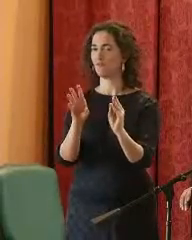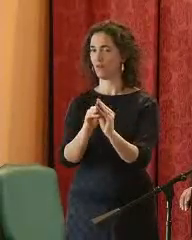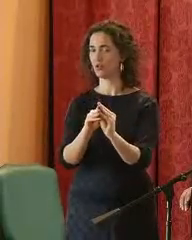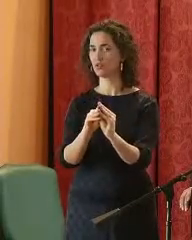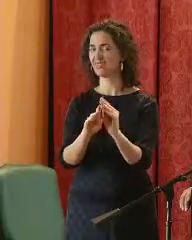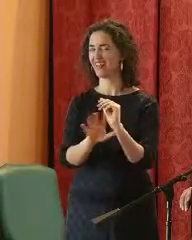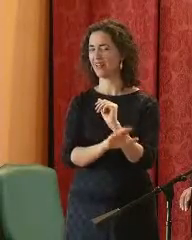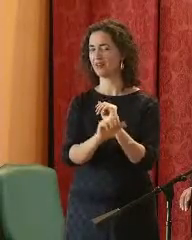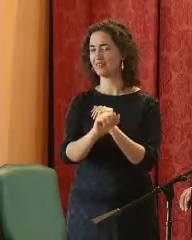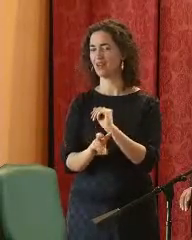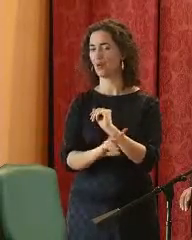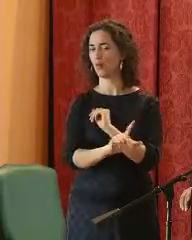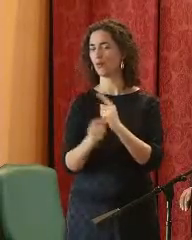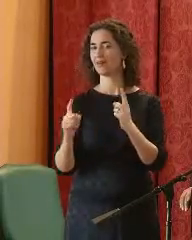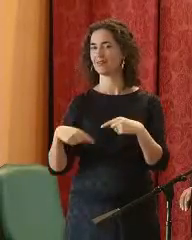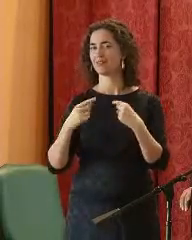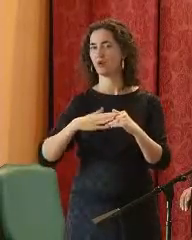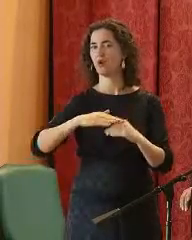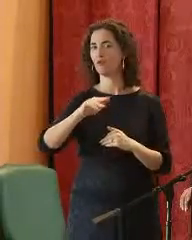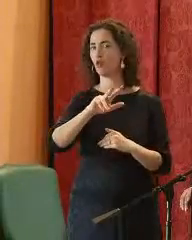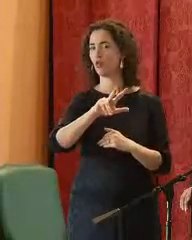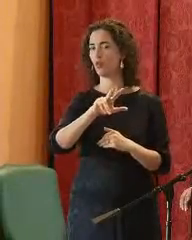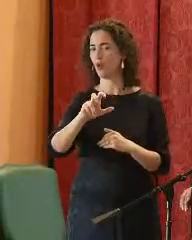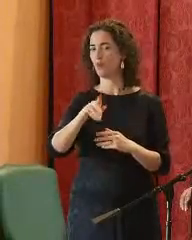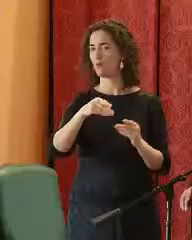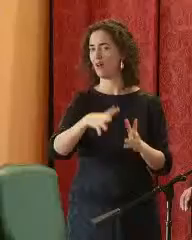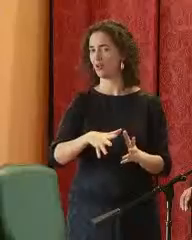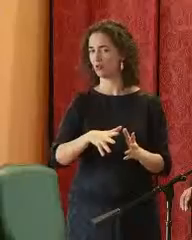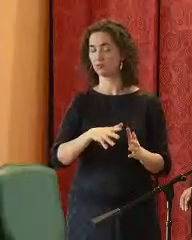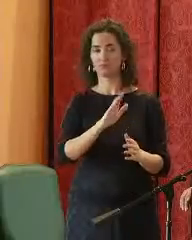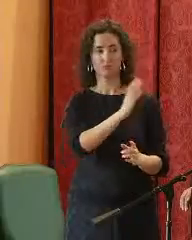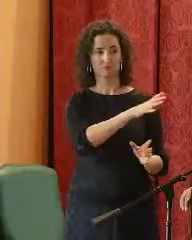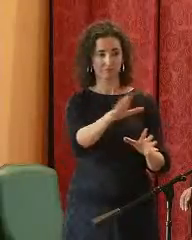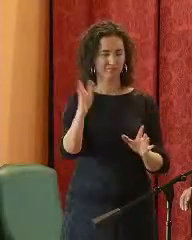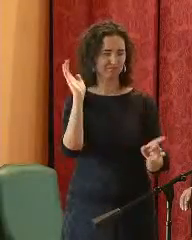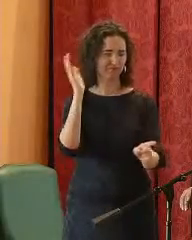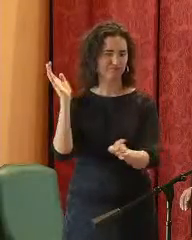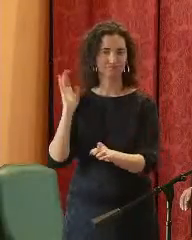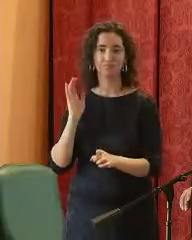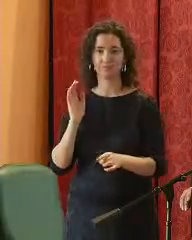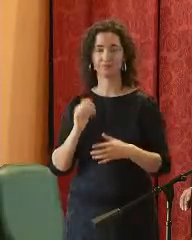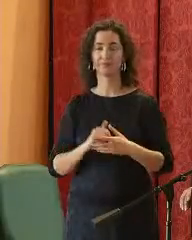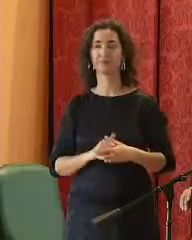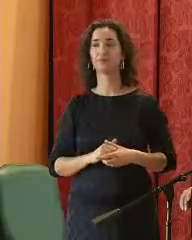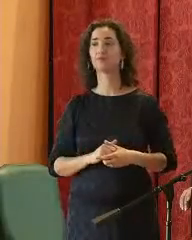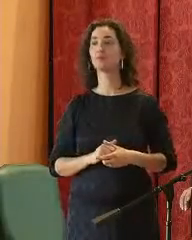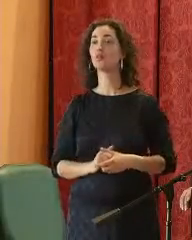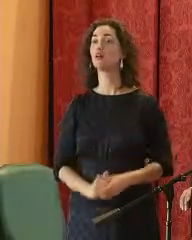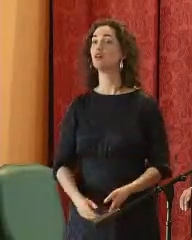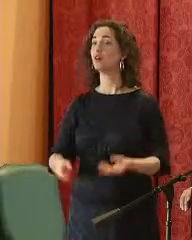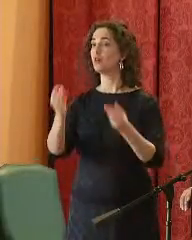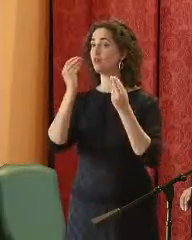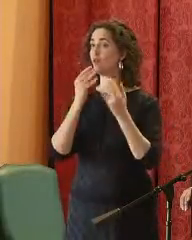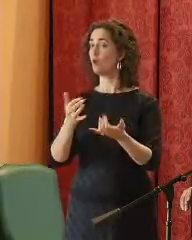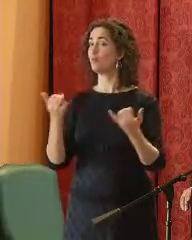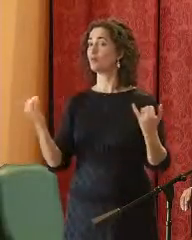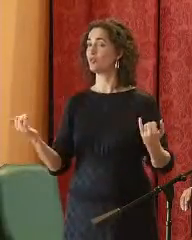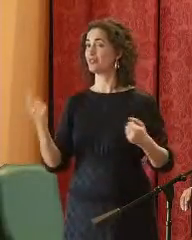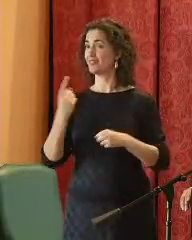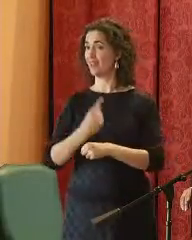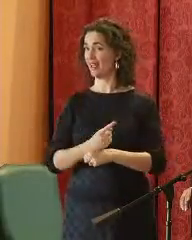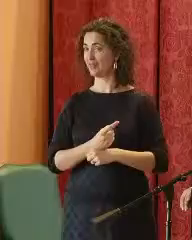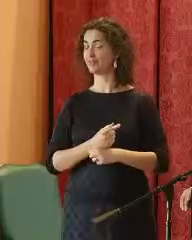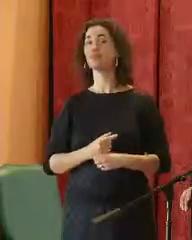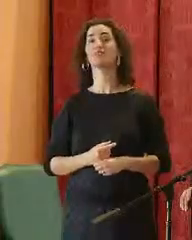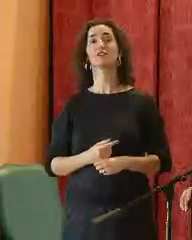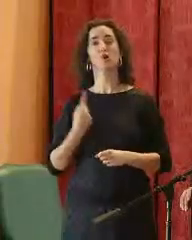Southwest Louisiana for over 300 providers in the region. Today, we're just beginning